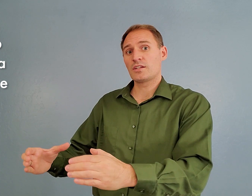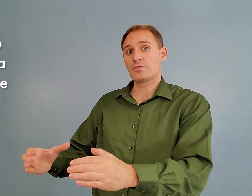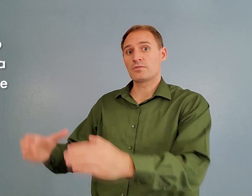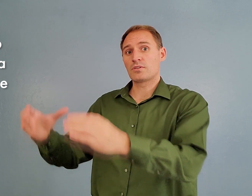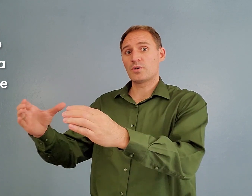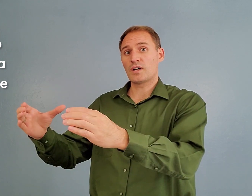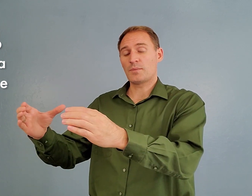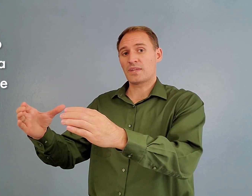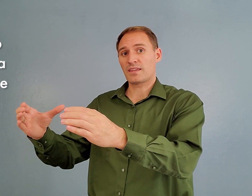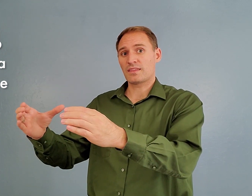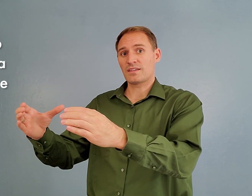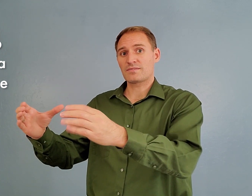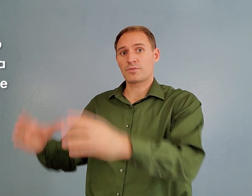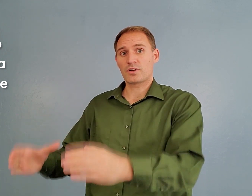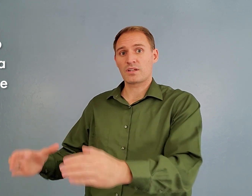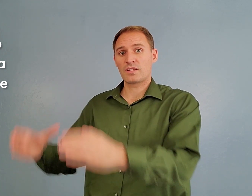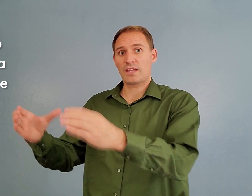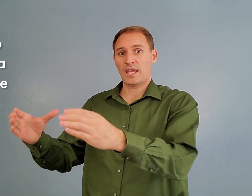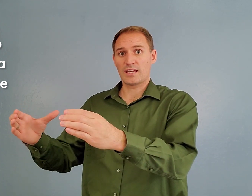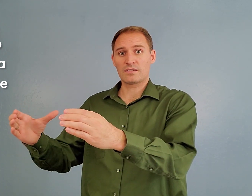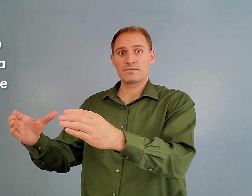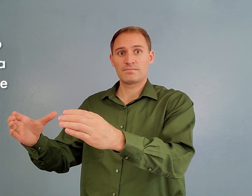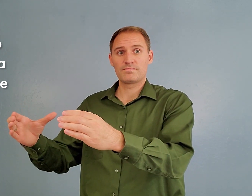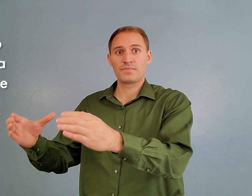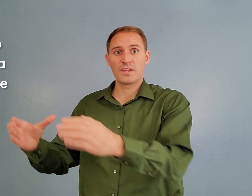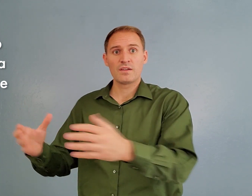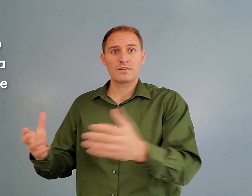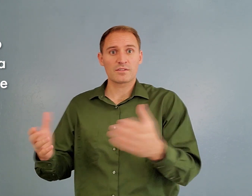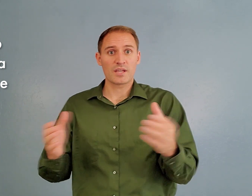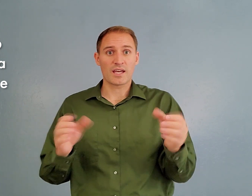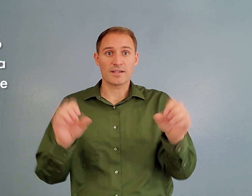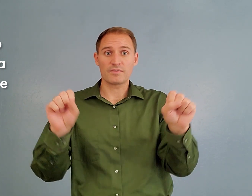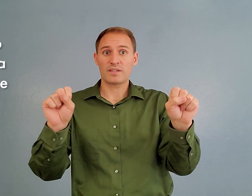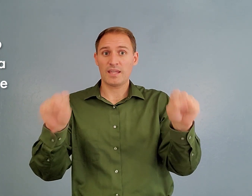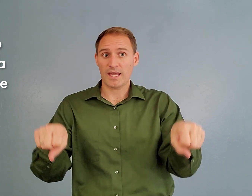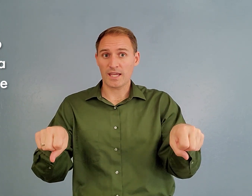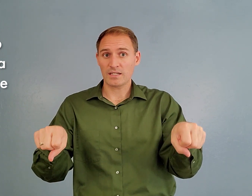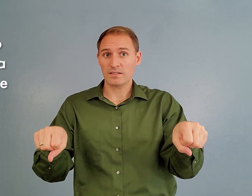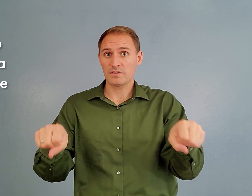you go up like this for can. So you have can